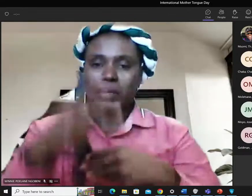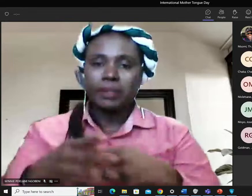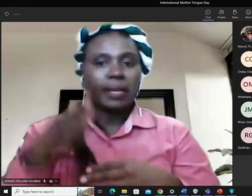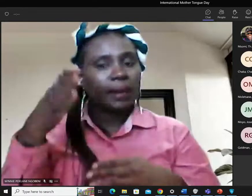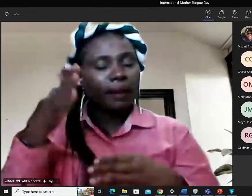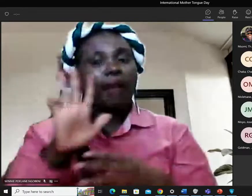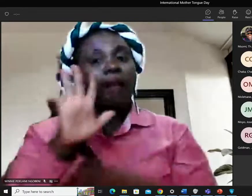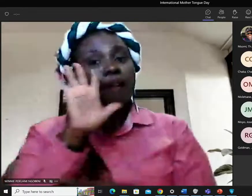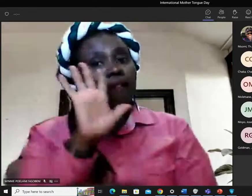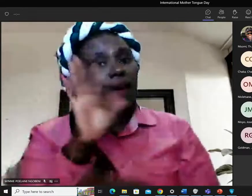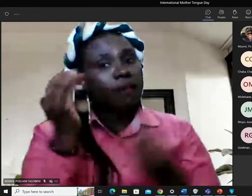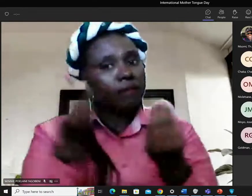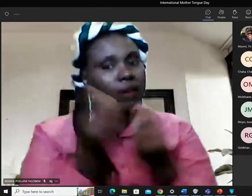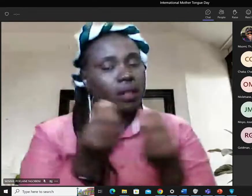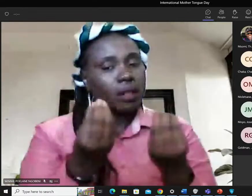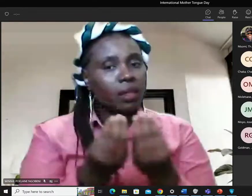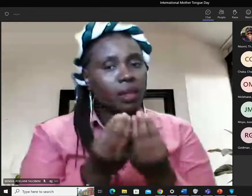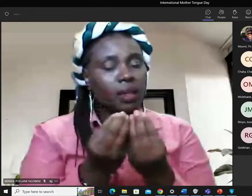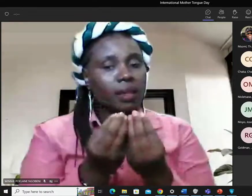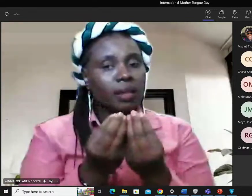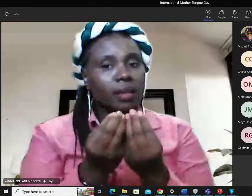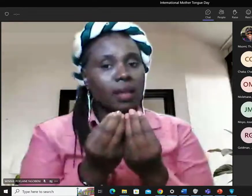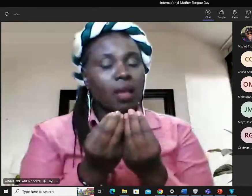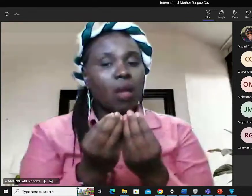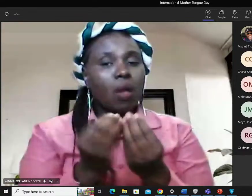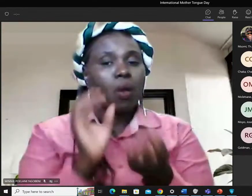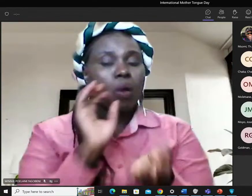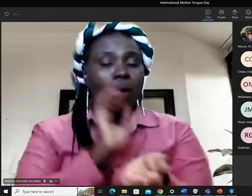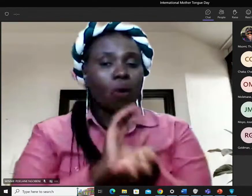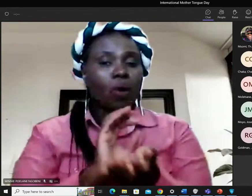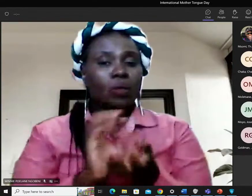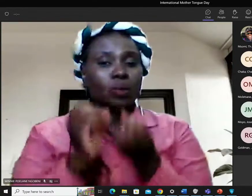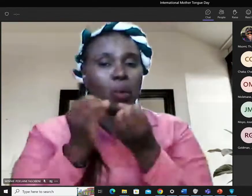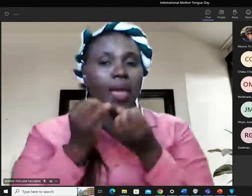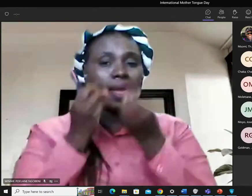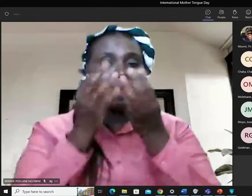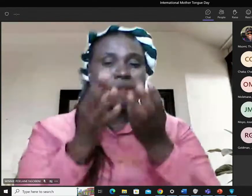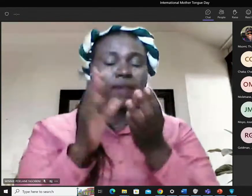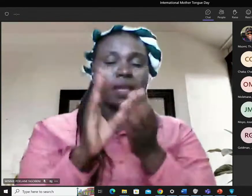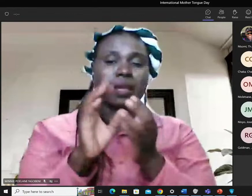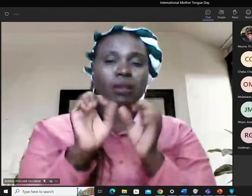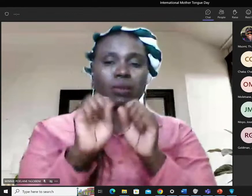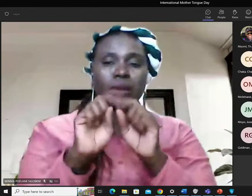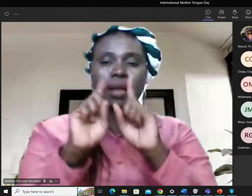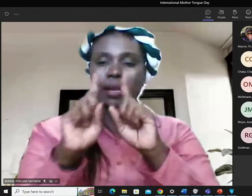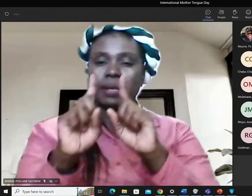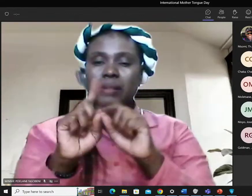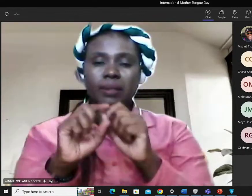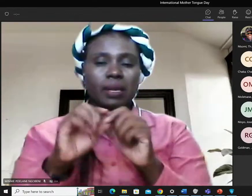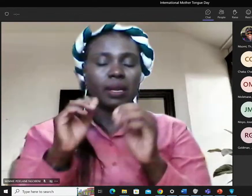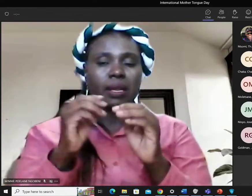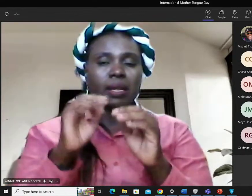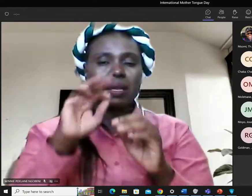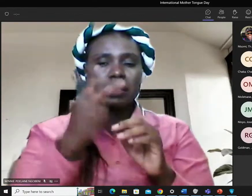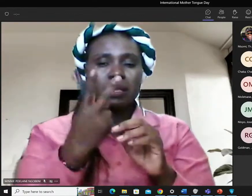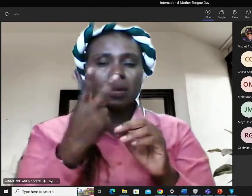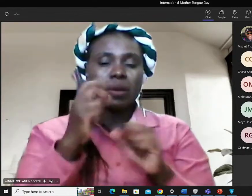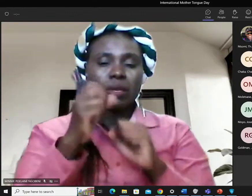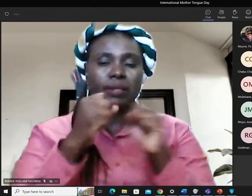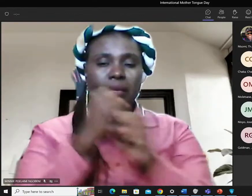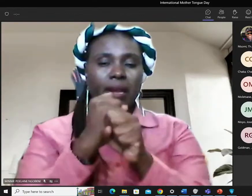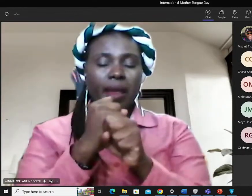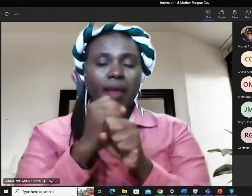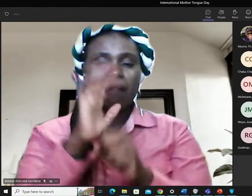been translated to a course that we are offering. We offer it to academics in the second half of the year. It consists of 5